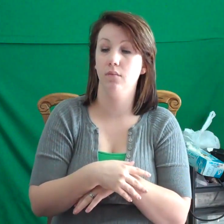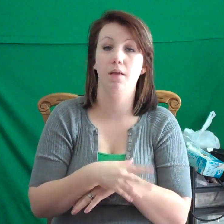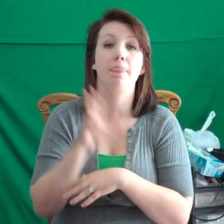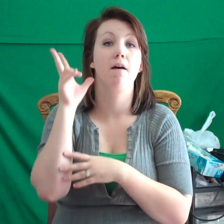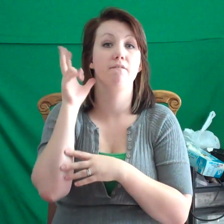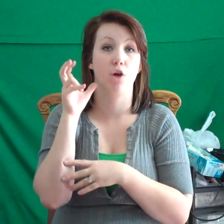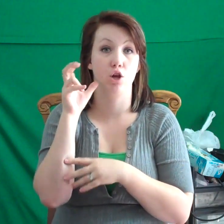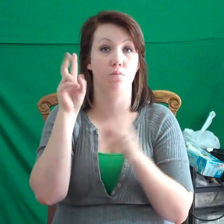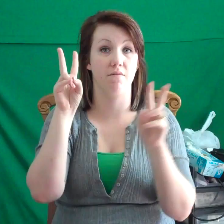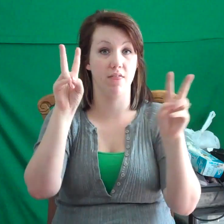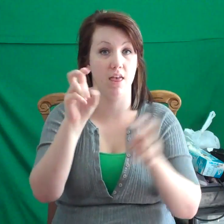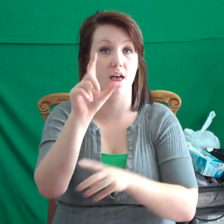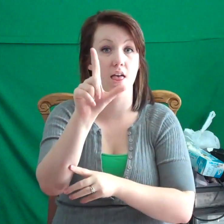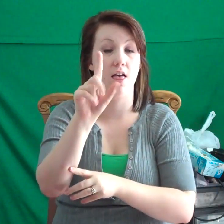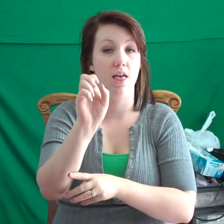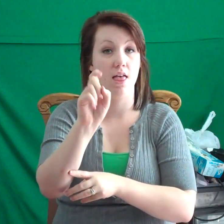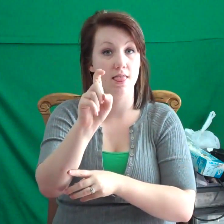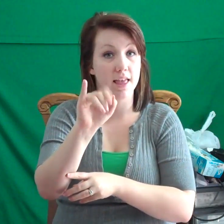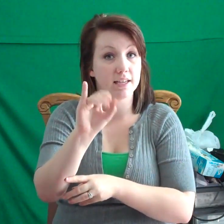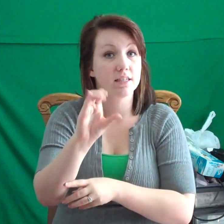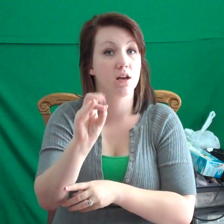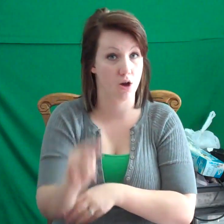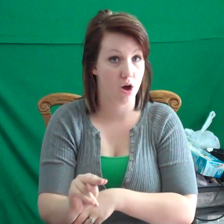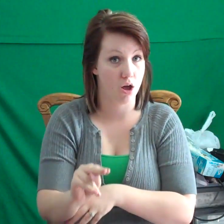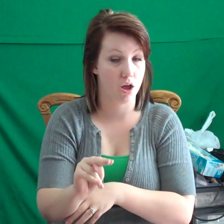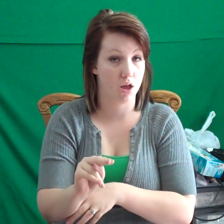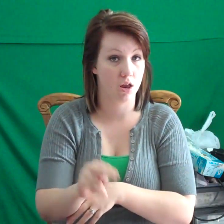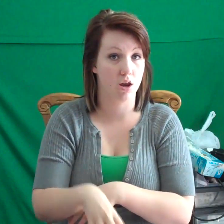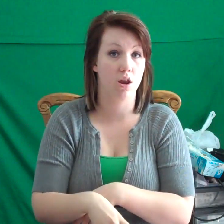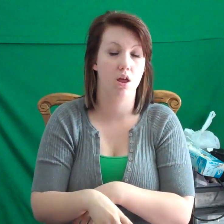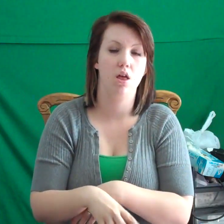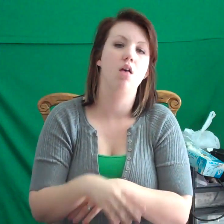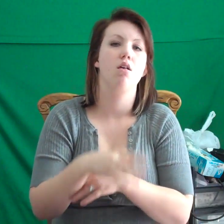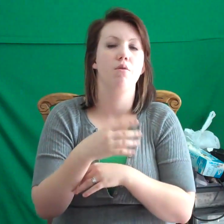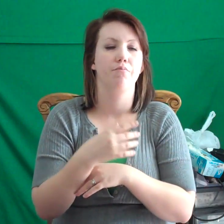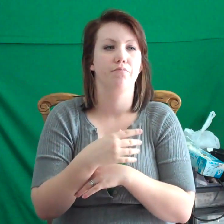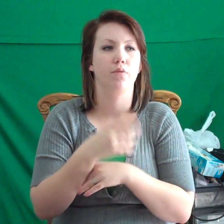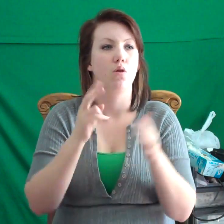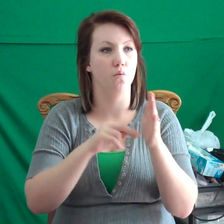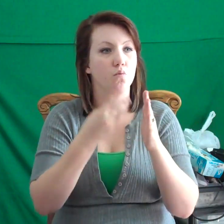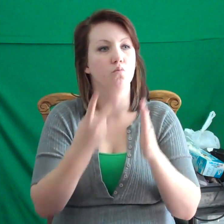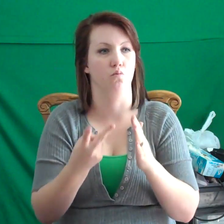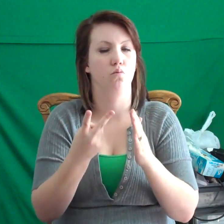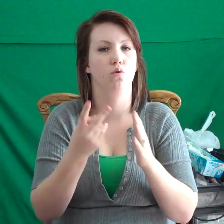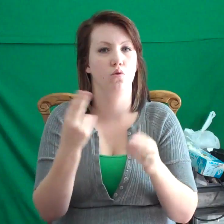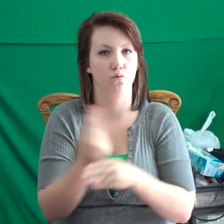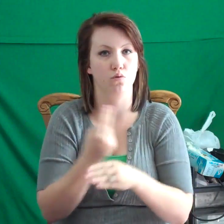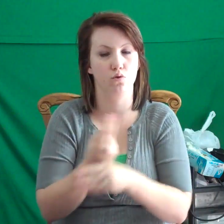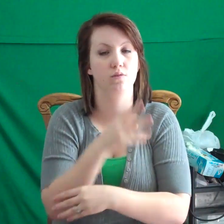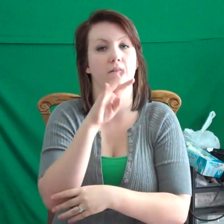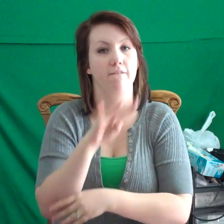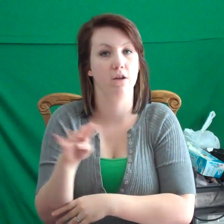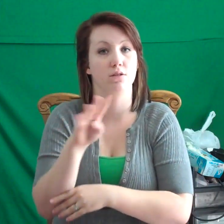lexicon, the role and function of fingerspelling. So again, we're working from English to sign